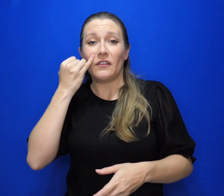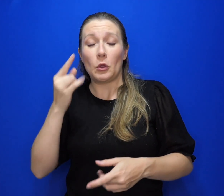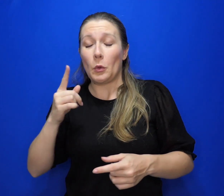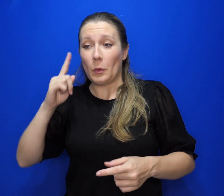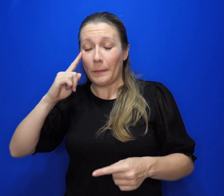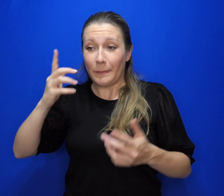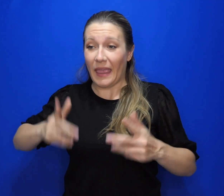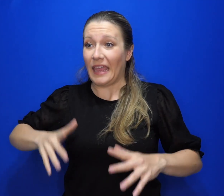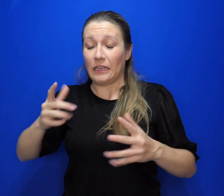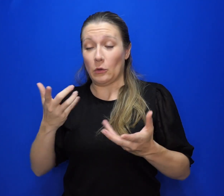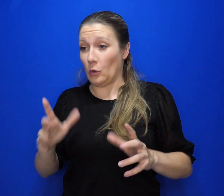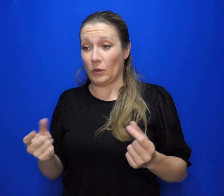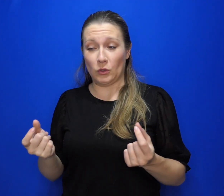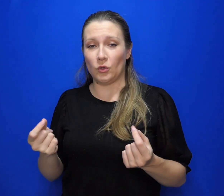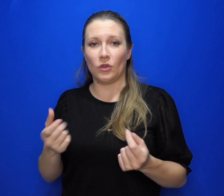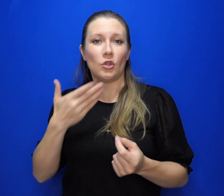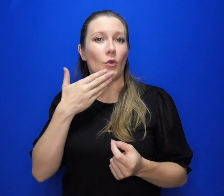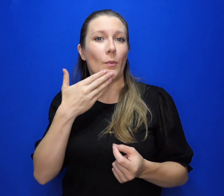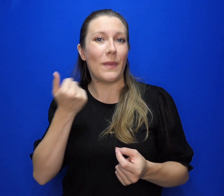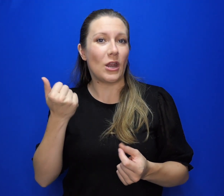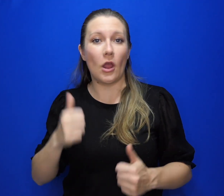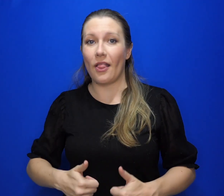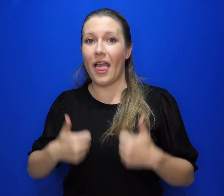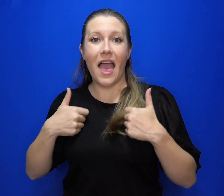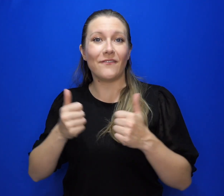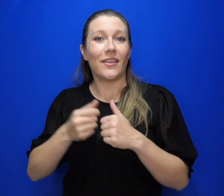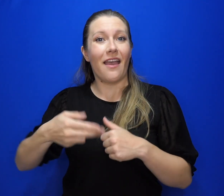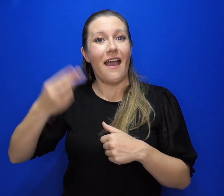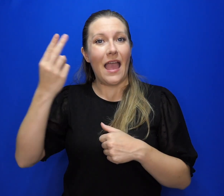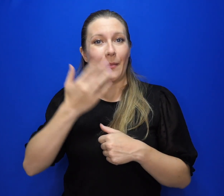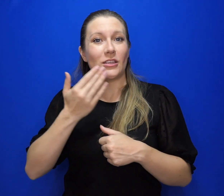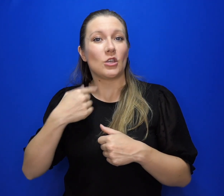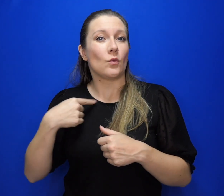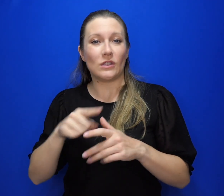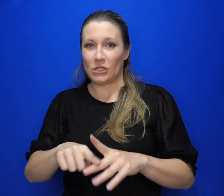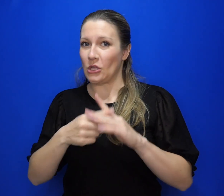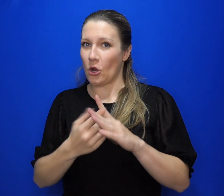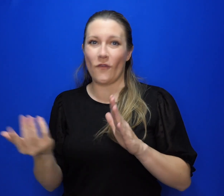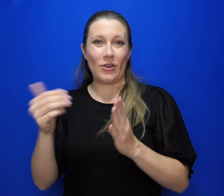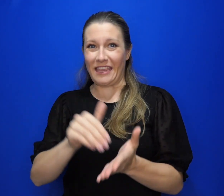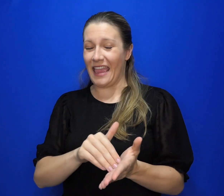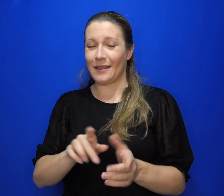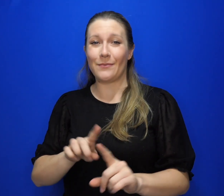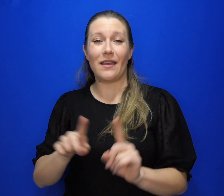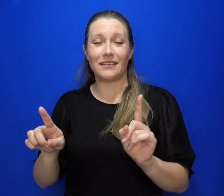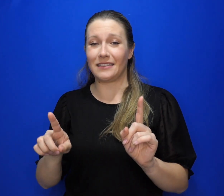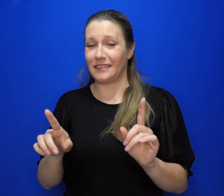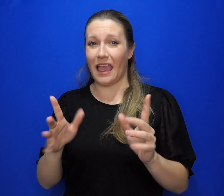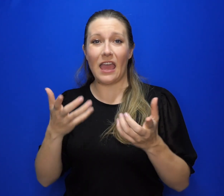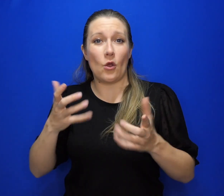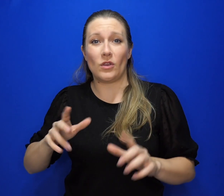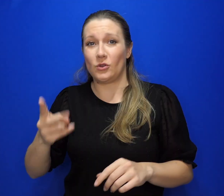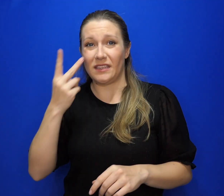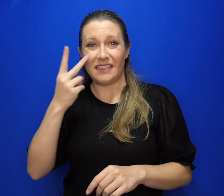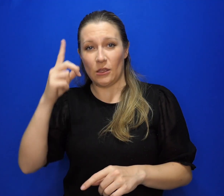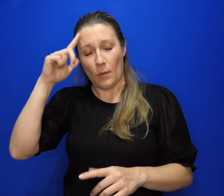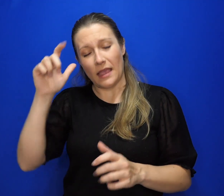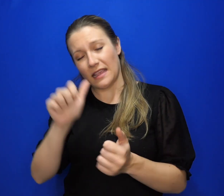better off alive with a high blood sugar and we'll start over again than than not. I don't want to see you passing out. I also don't want to see what I